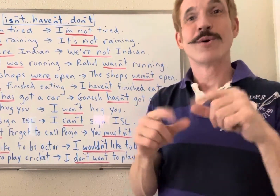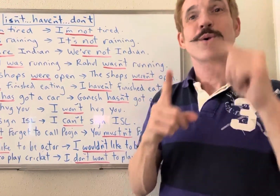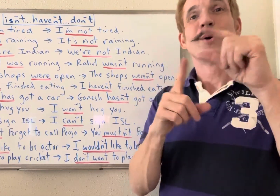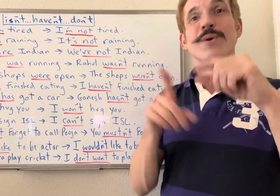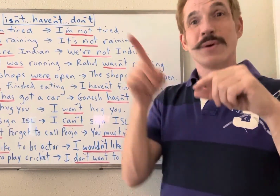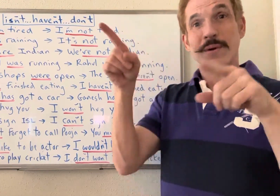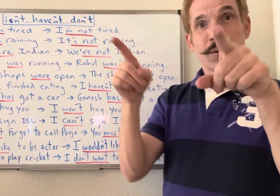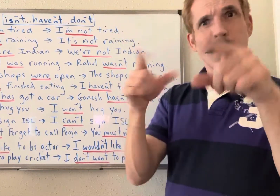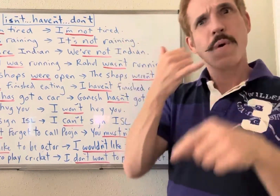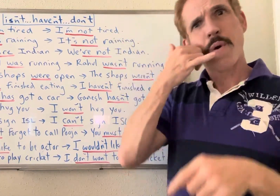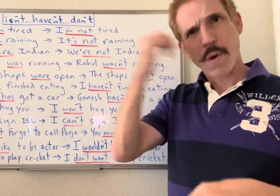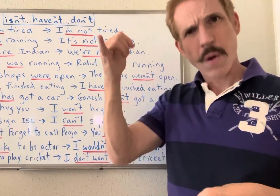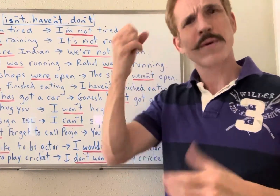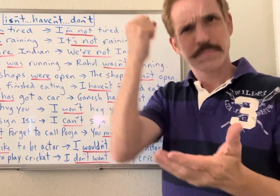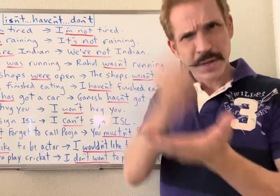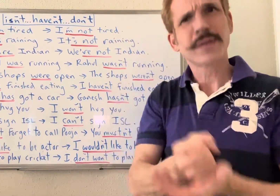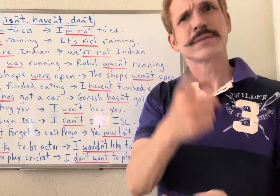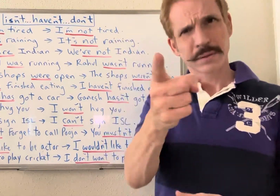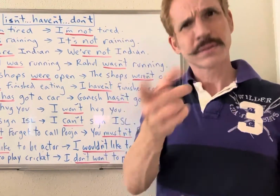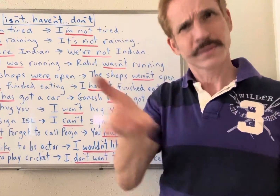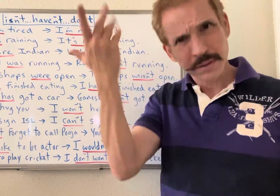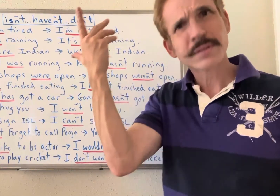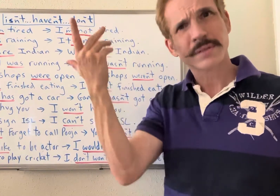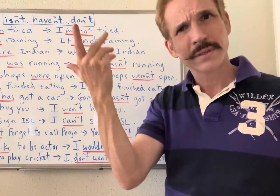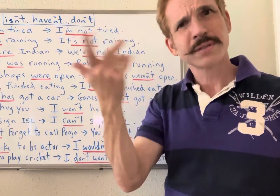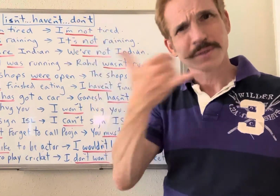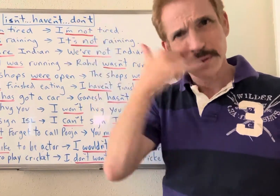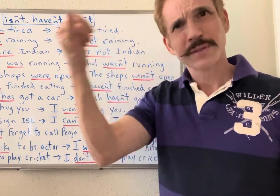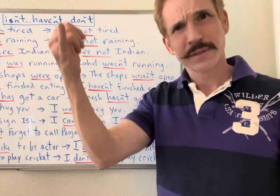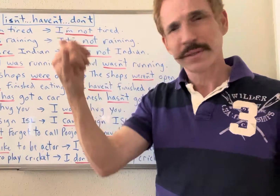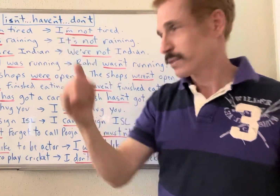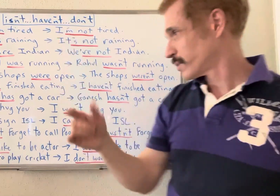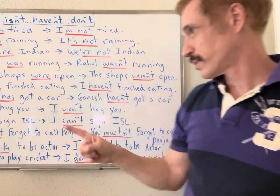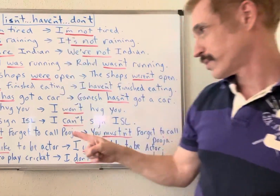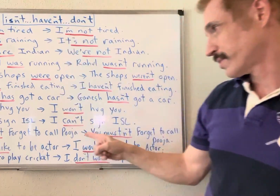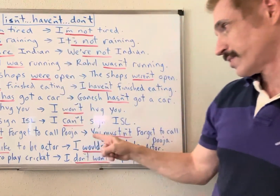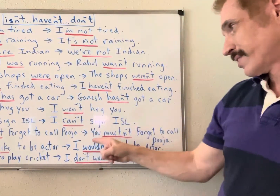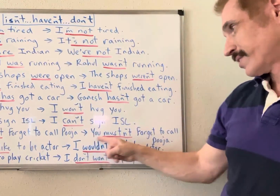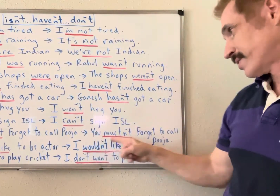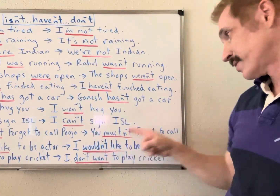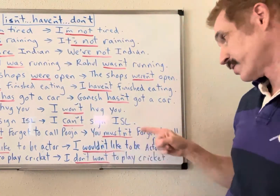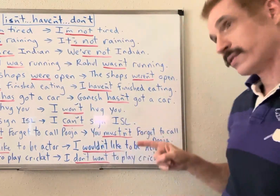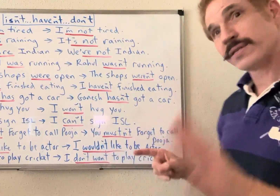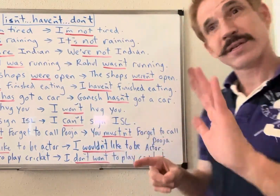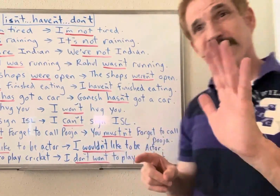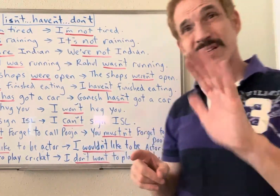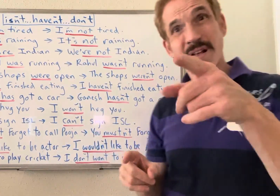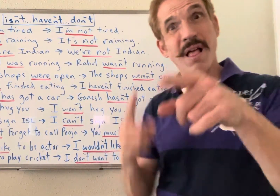us clues, because sometimes they're not telling us all the story. You know,